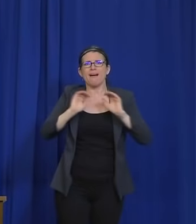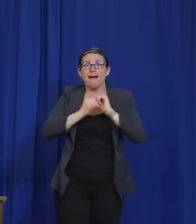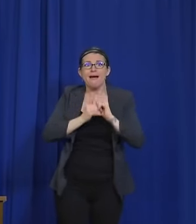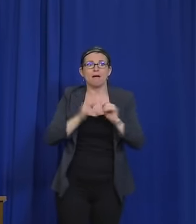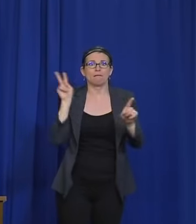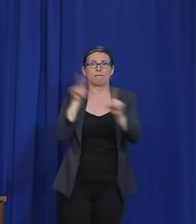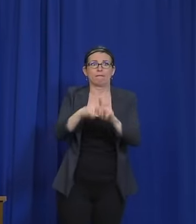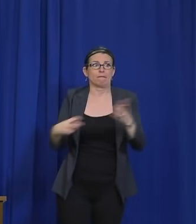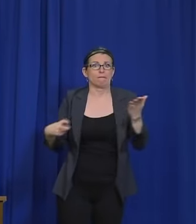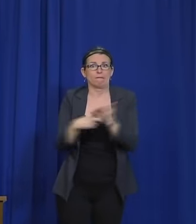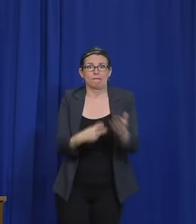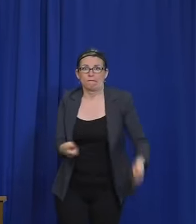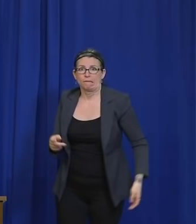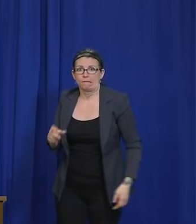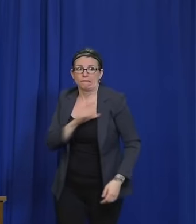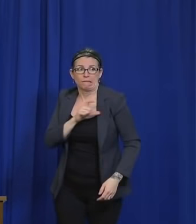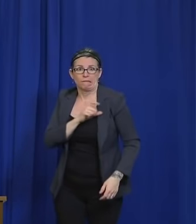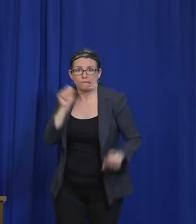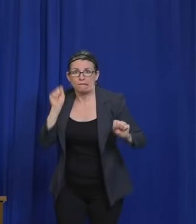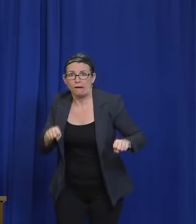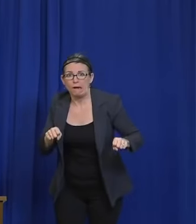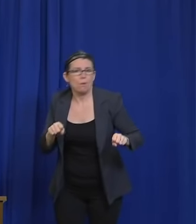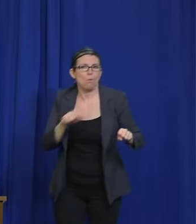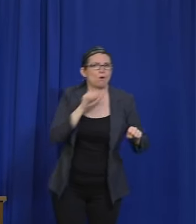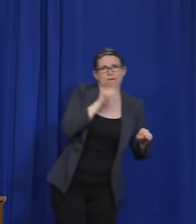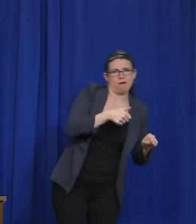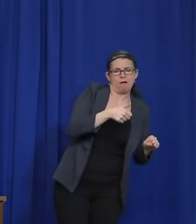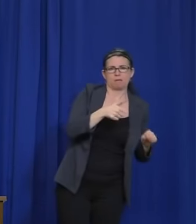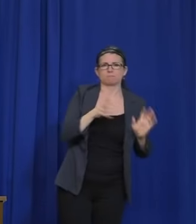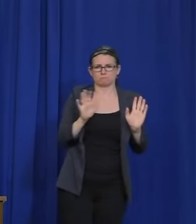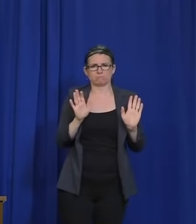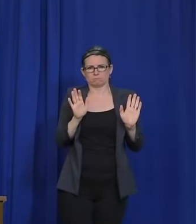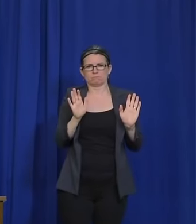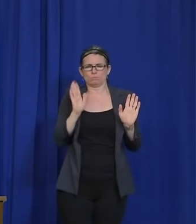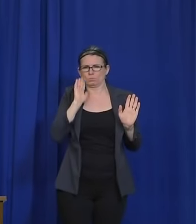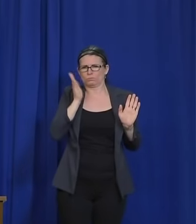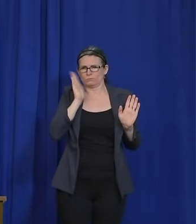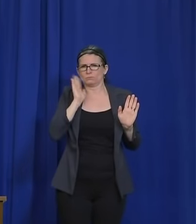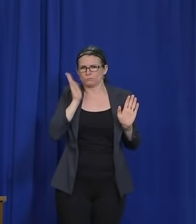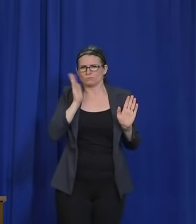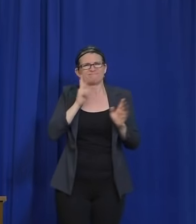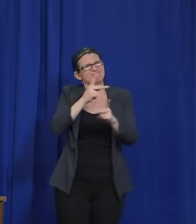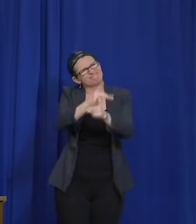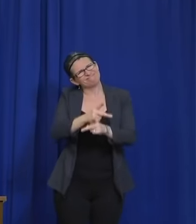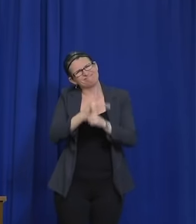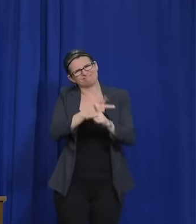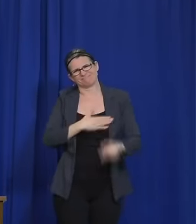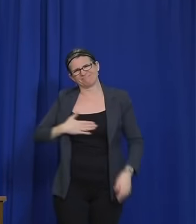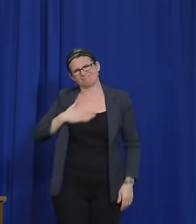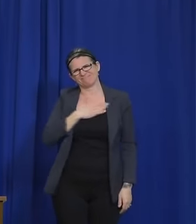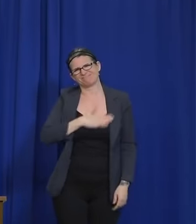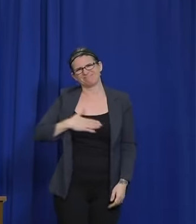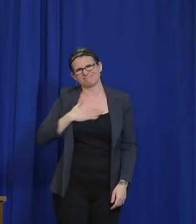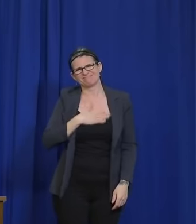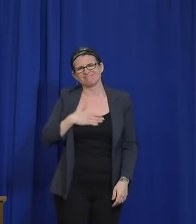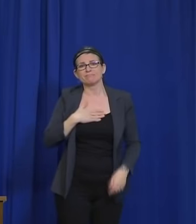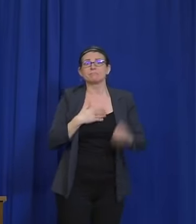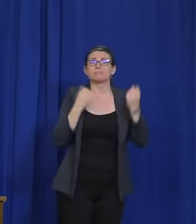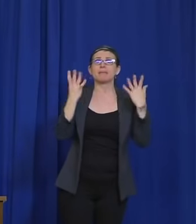to be extremely cautious. I get letters from people who think, well, I'm under 50, so I'm not really